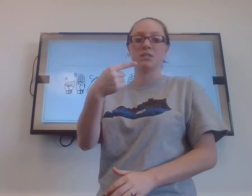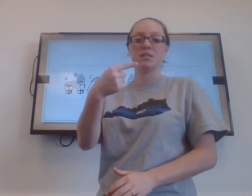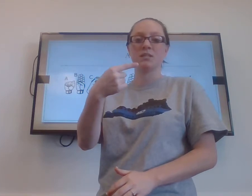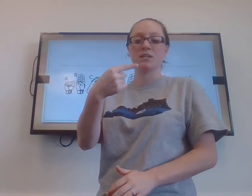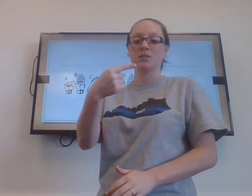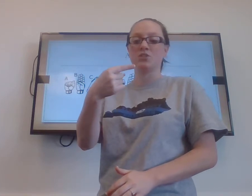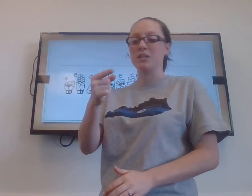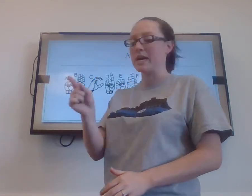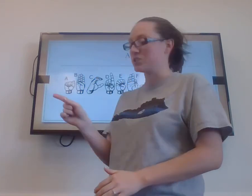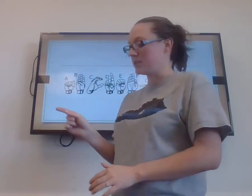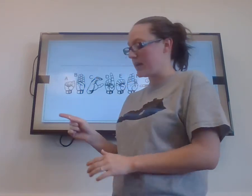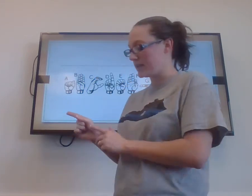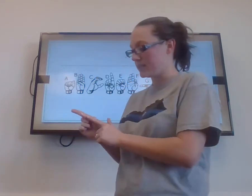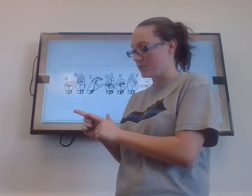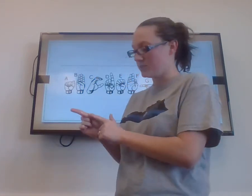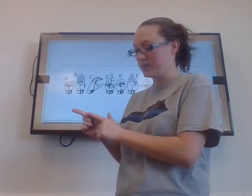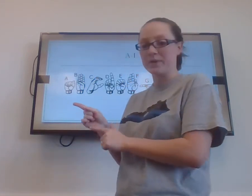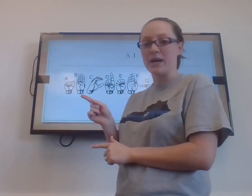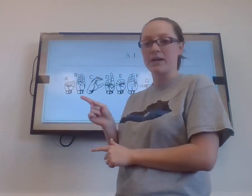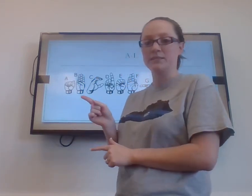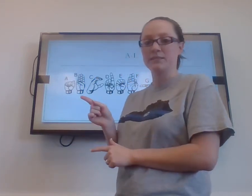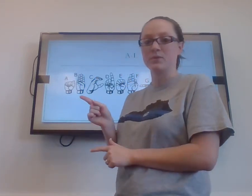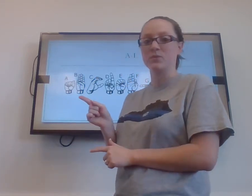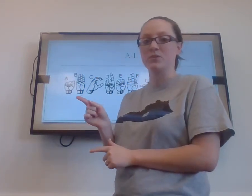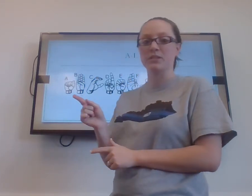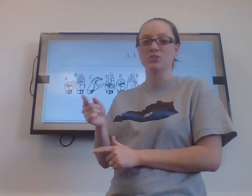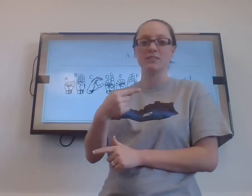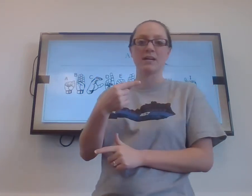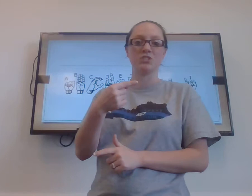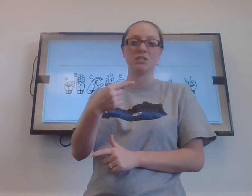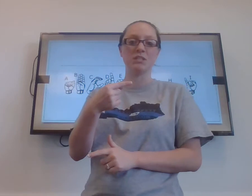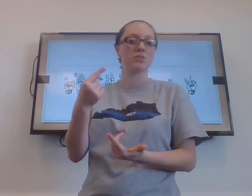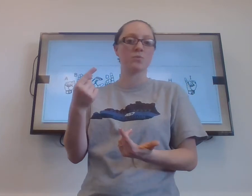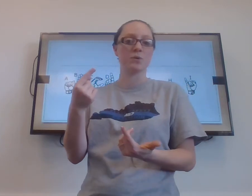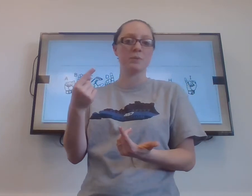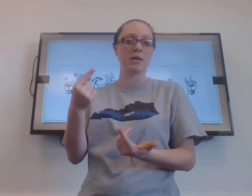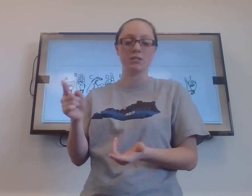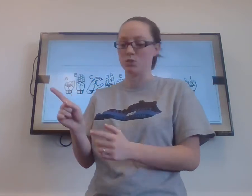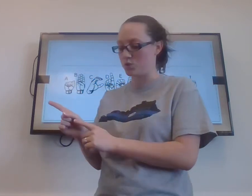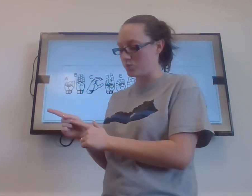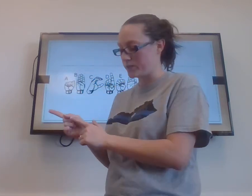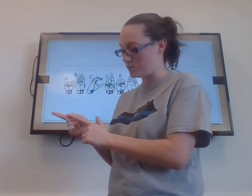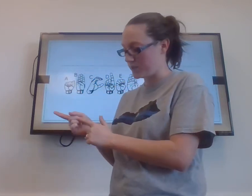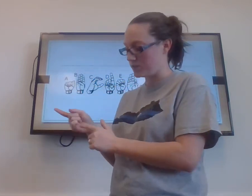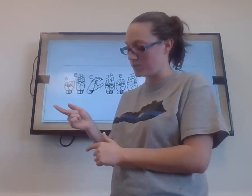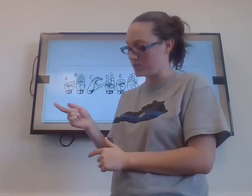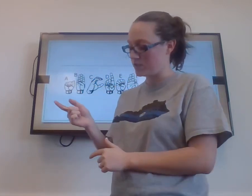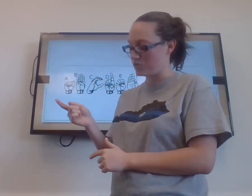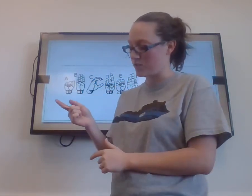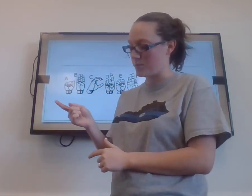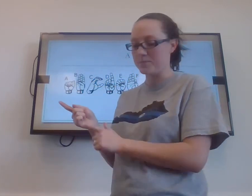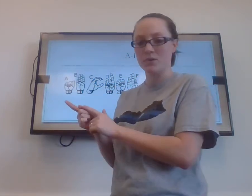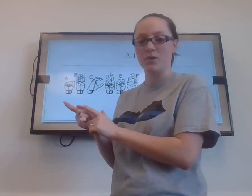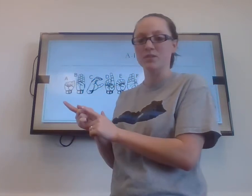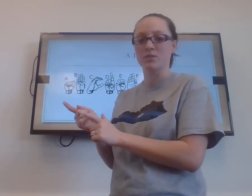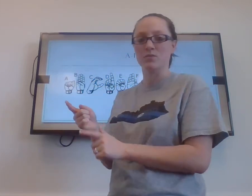G actually has a little finger behind, but when you actually sign G, you don't worry about it. So just rest your finger, your thumb, on these other